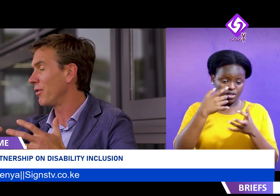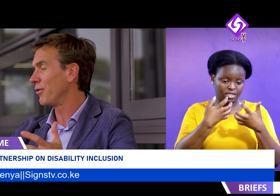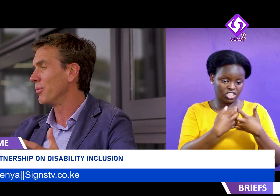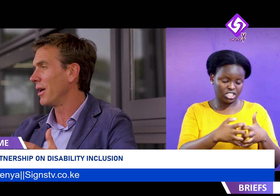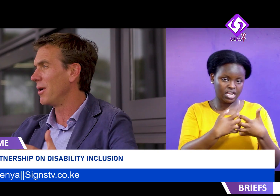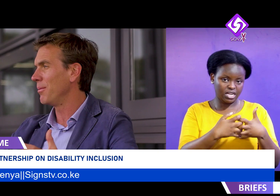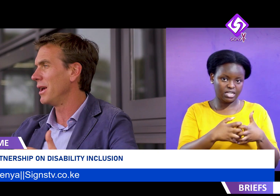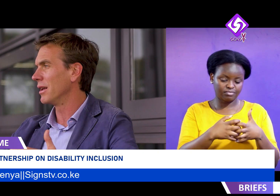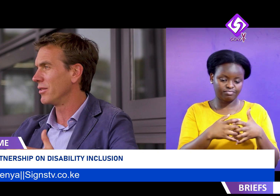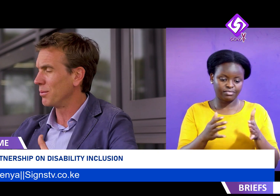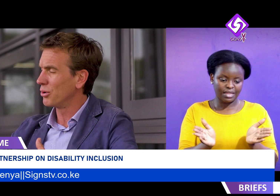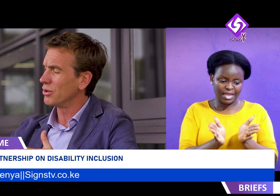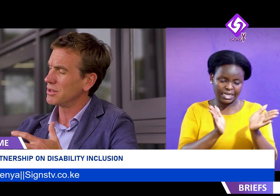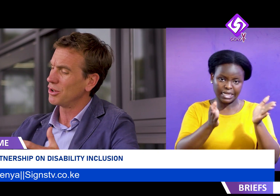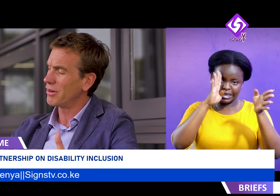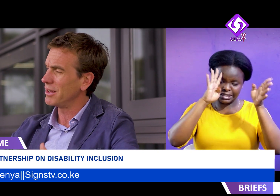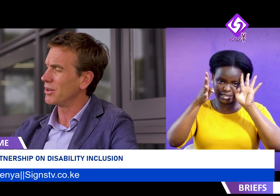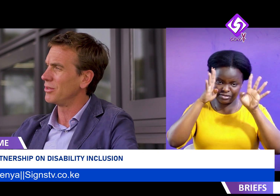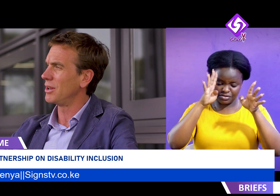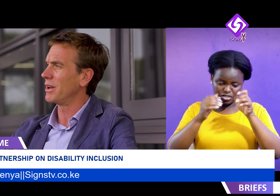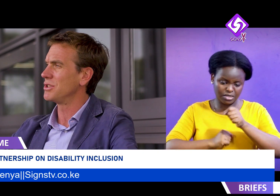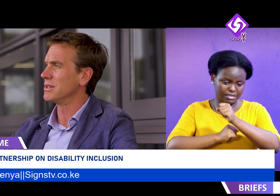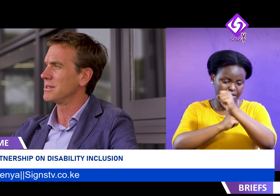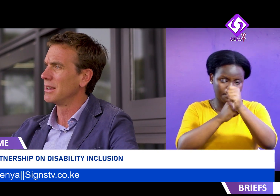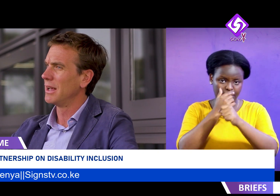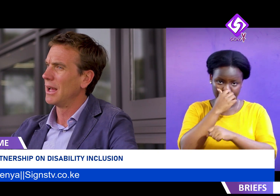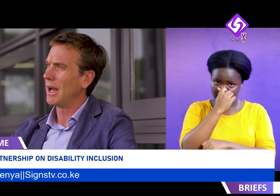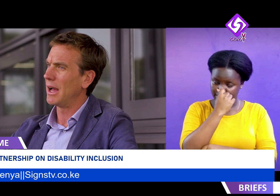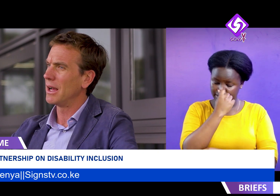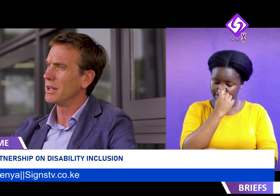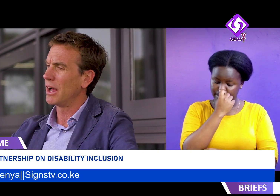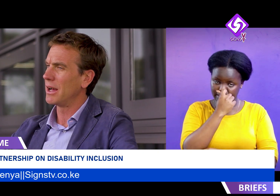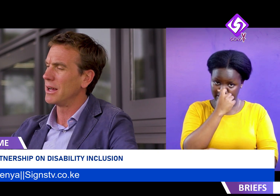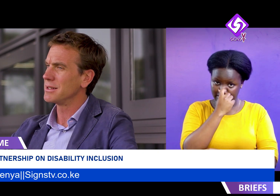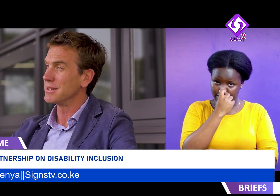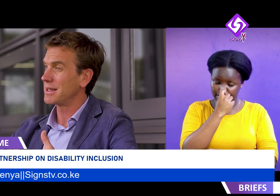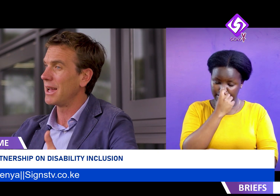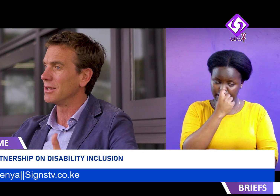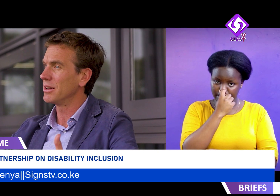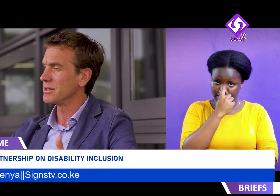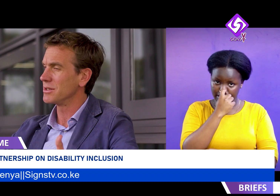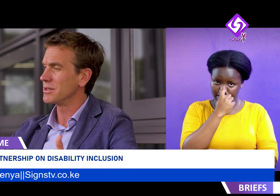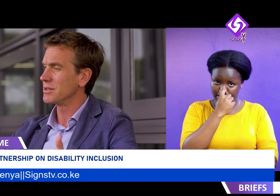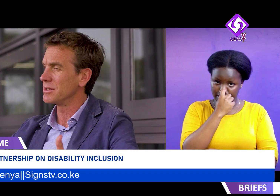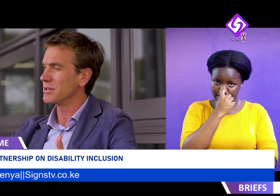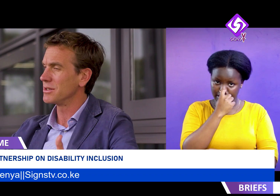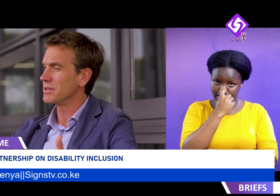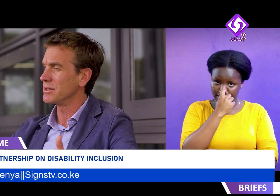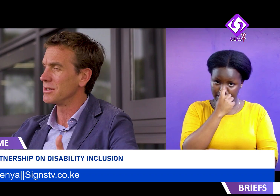in whatever form they may be and supports and curates those innovations to scale.